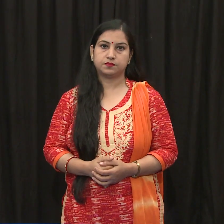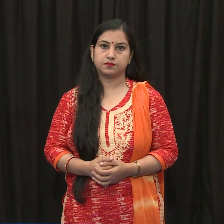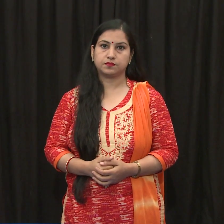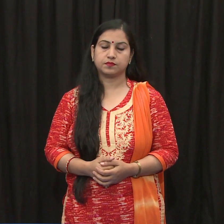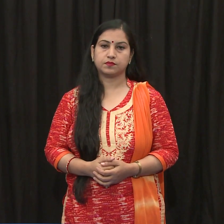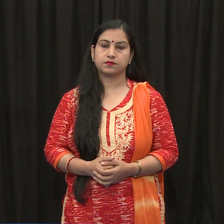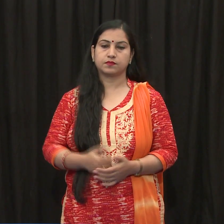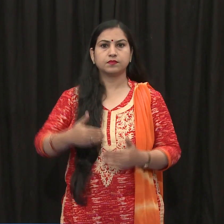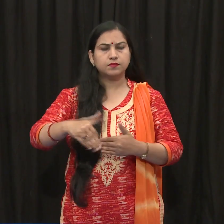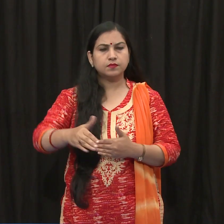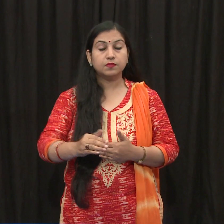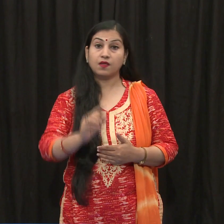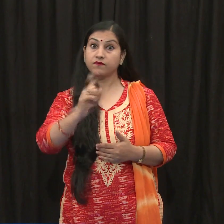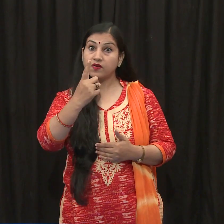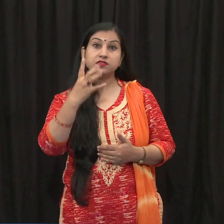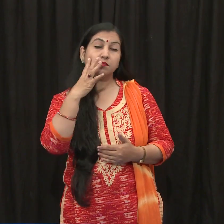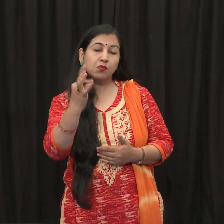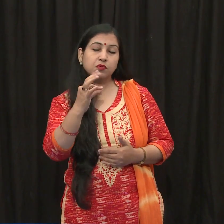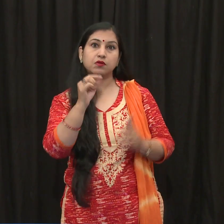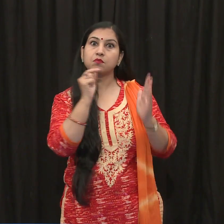Let's talk about our first feature.